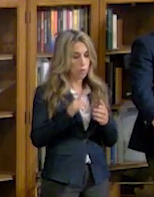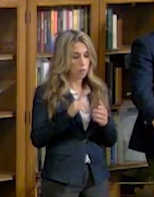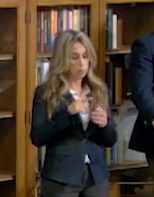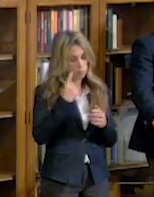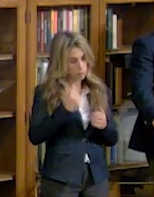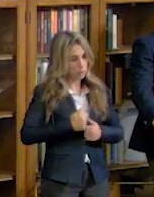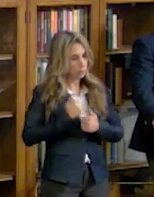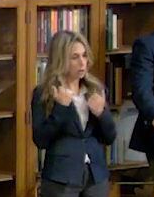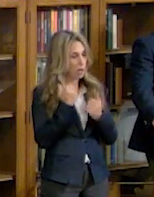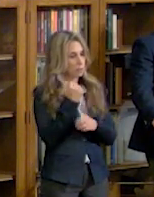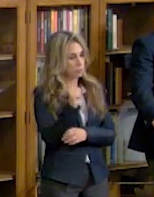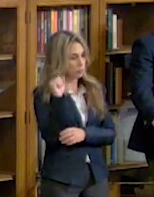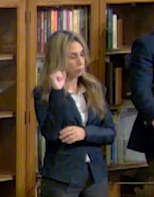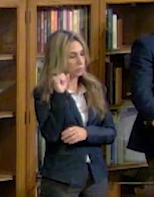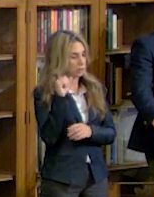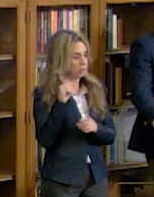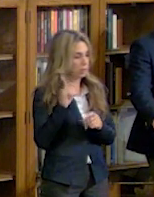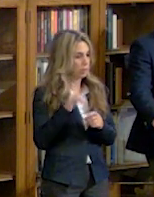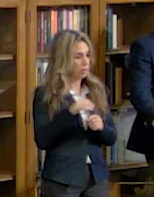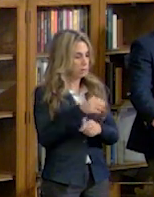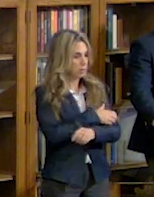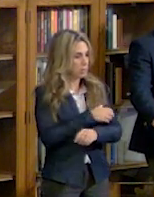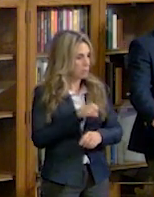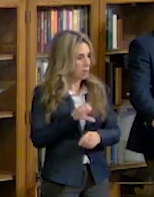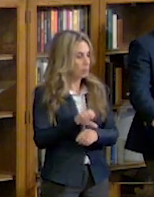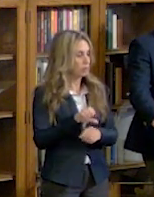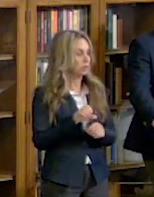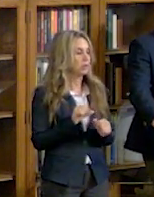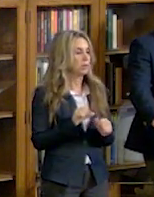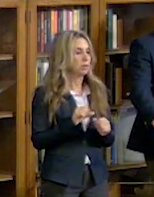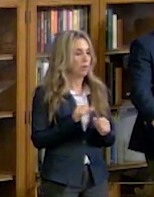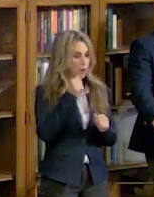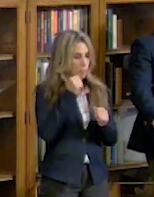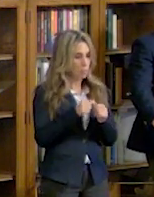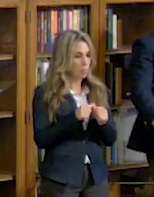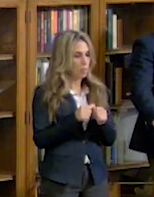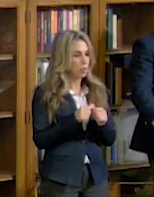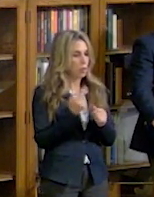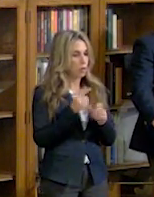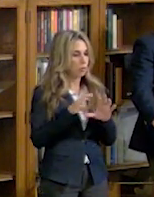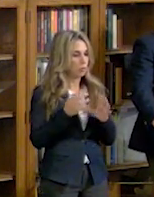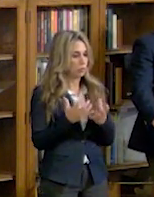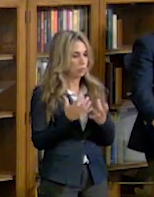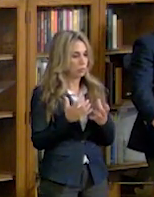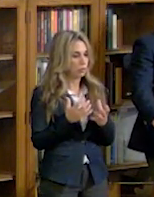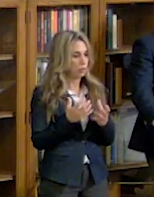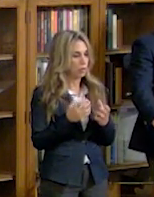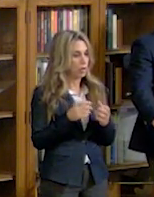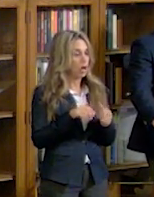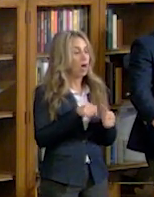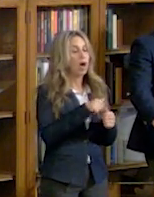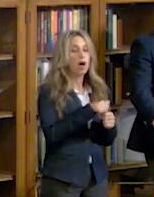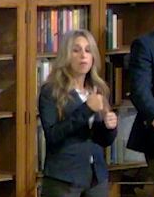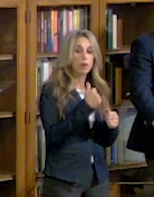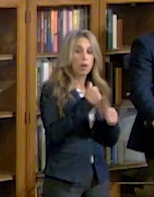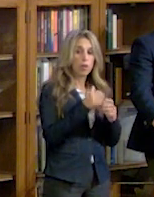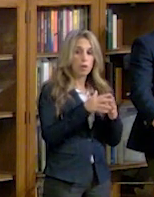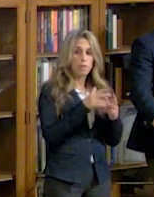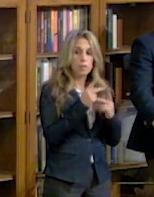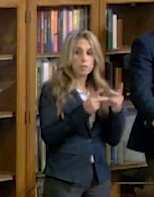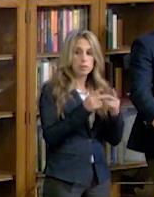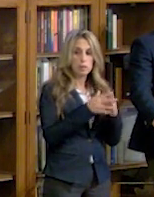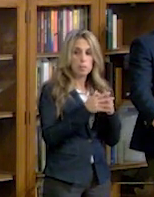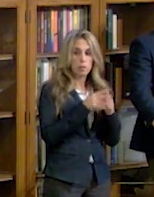served as as an empowering Force here I fondly remember a group of them Heering another visiting American Professor this time